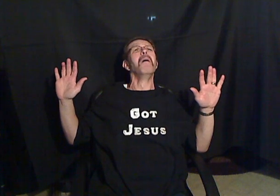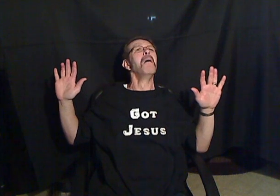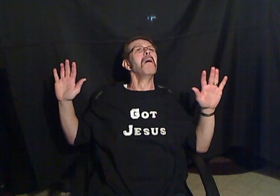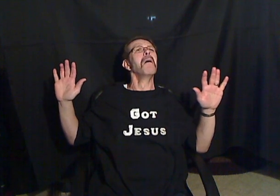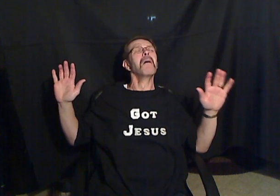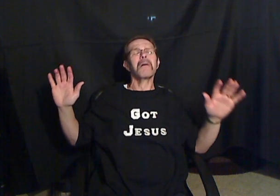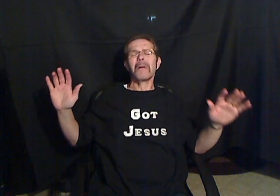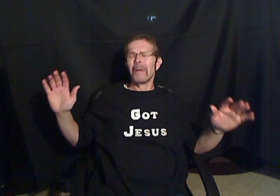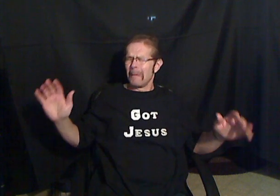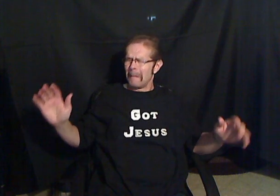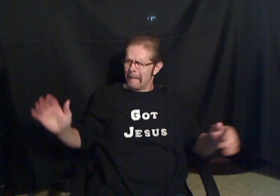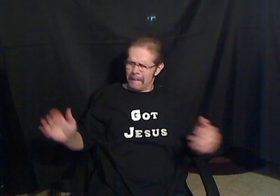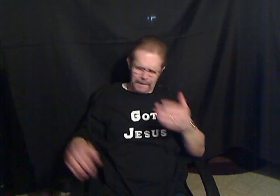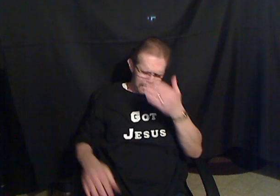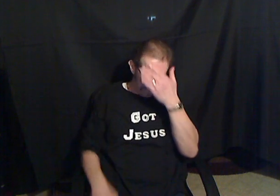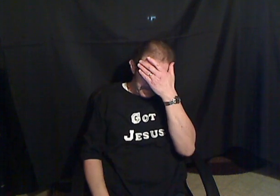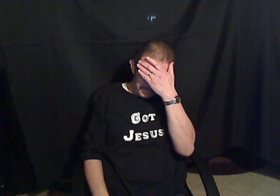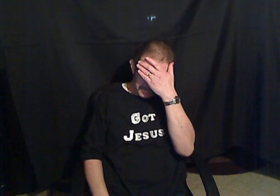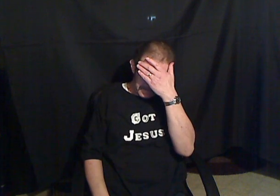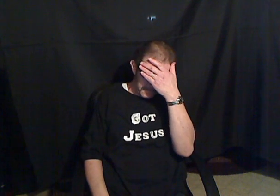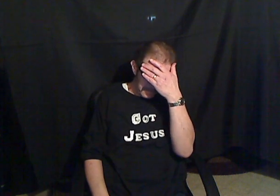upon that cross.